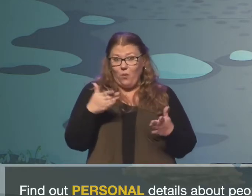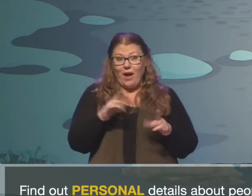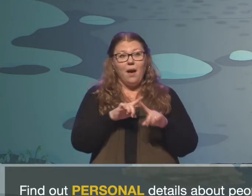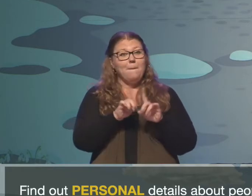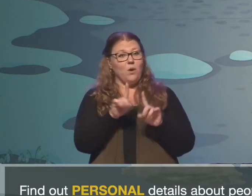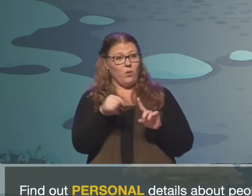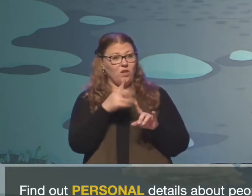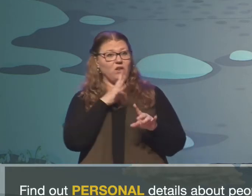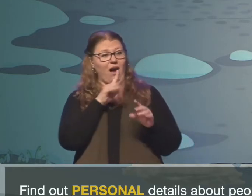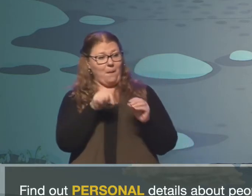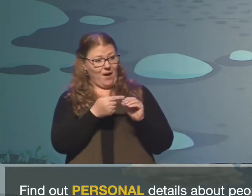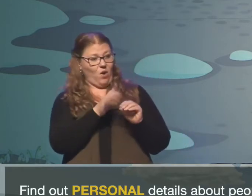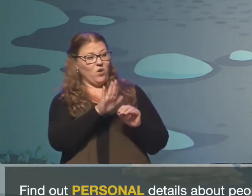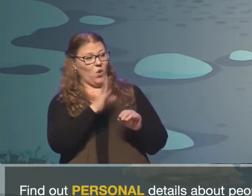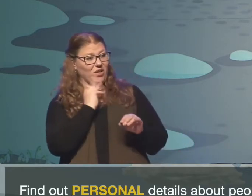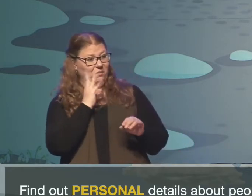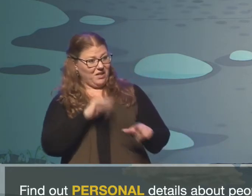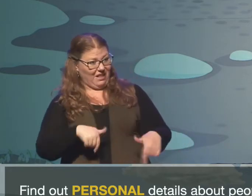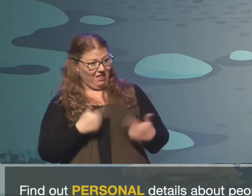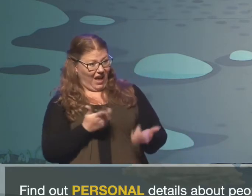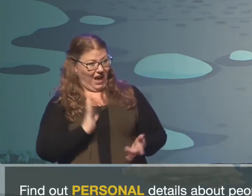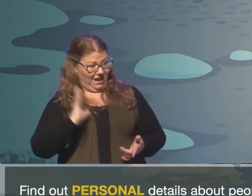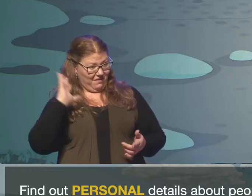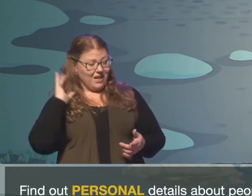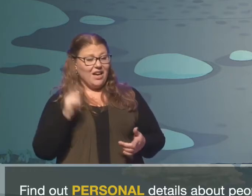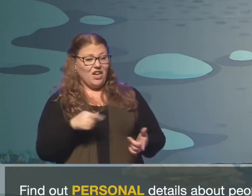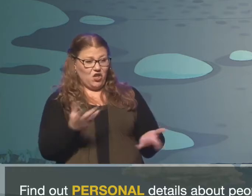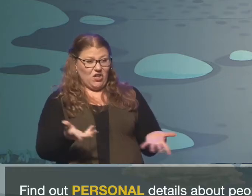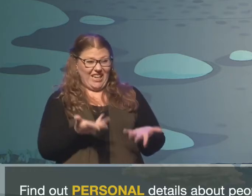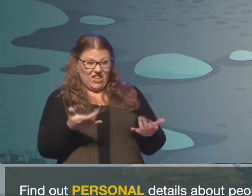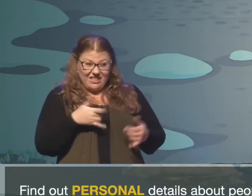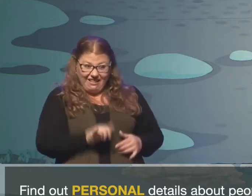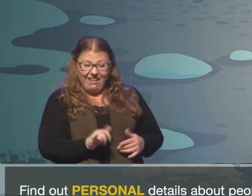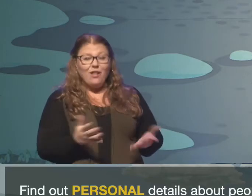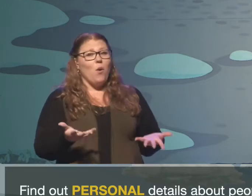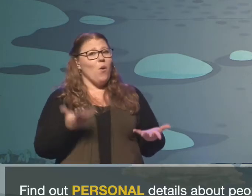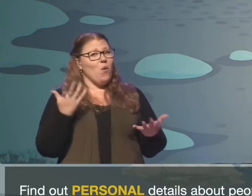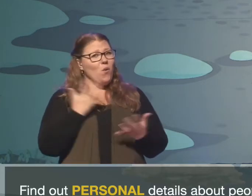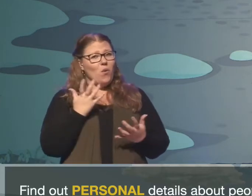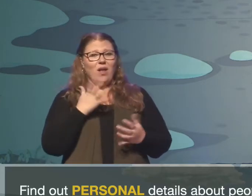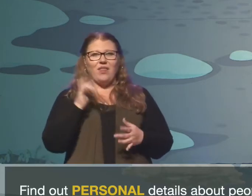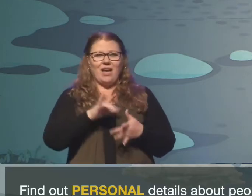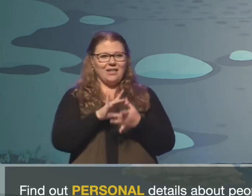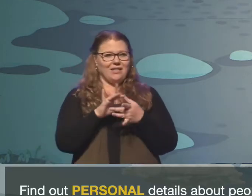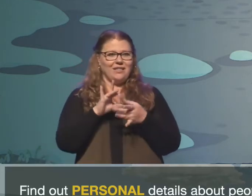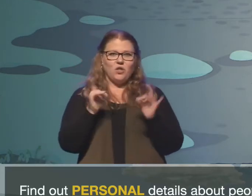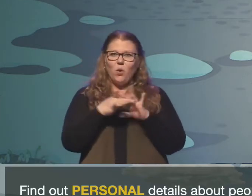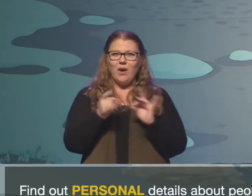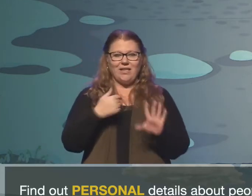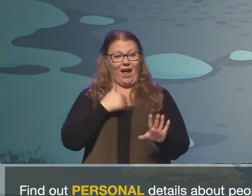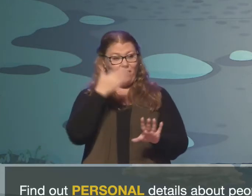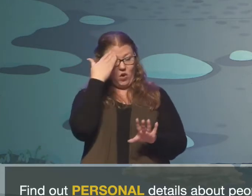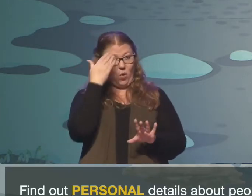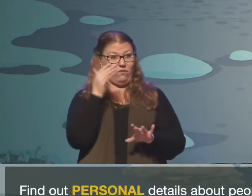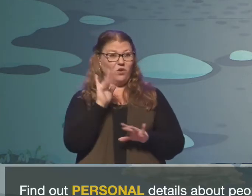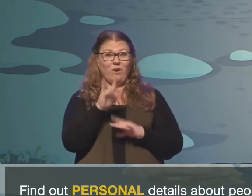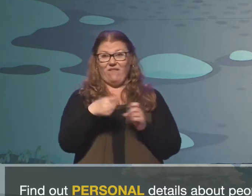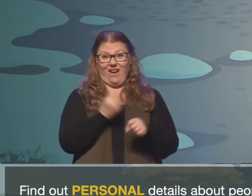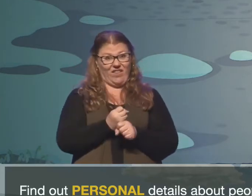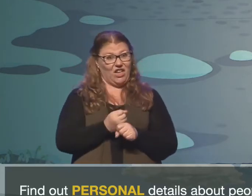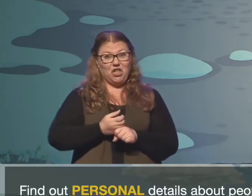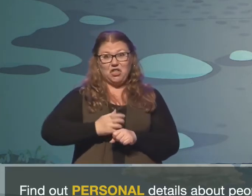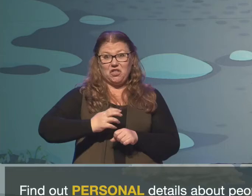when you talk about what you've been through in your life and that you're here, and it's these stories that I've known her for 25